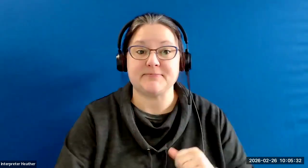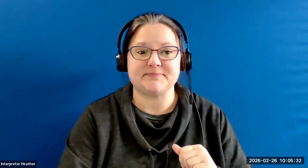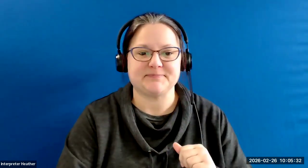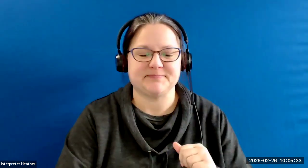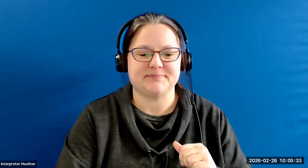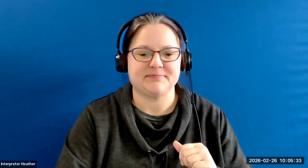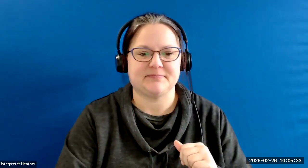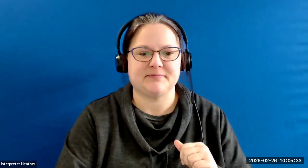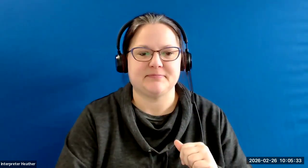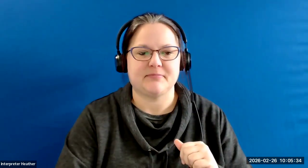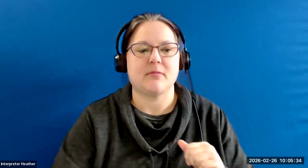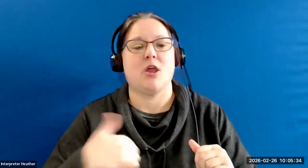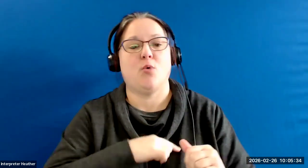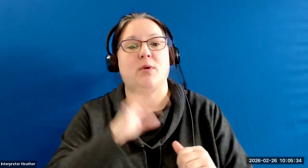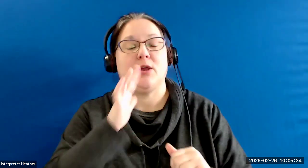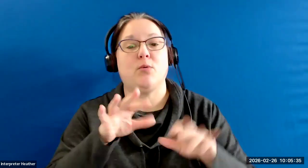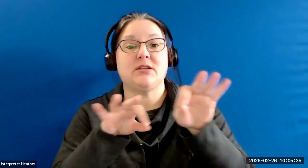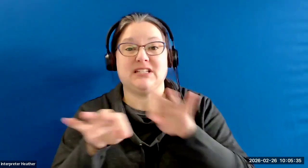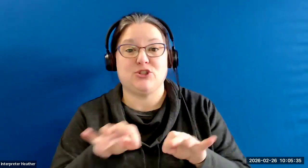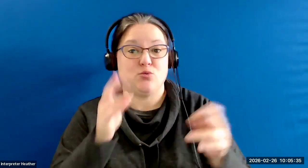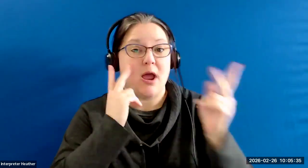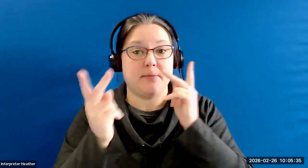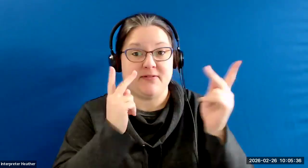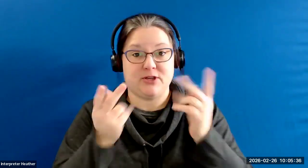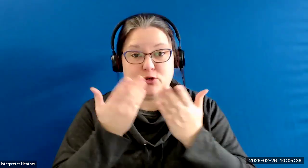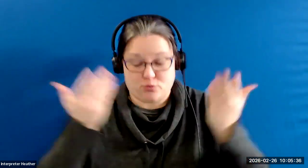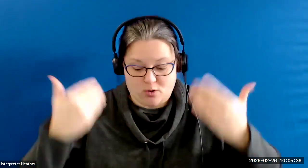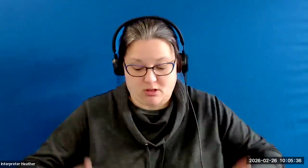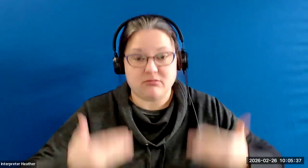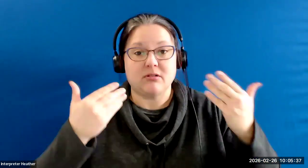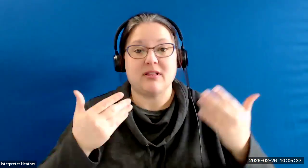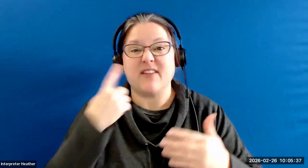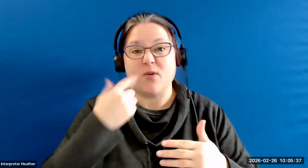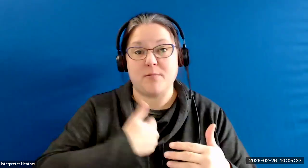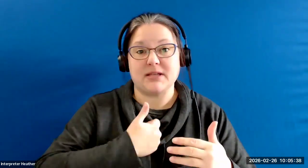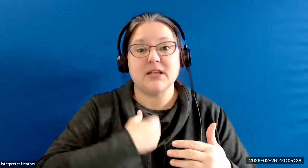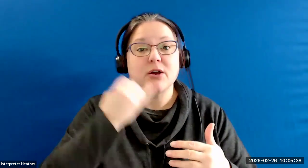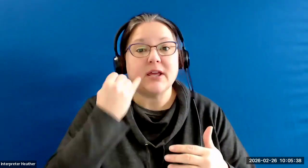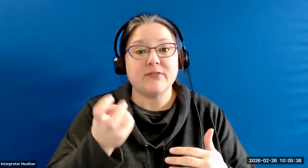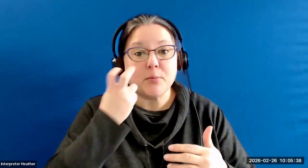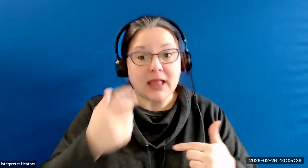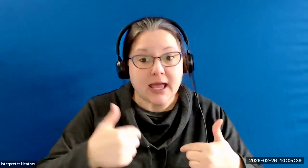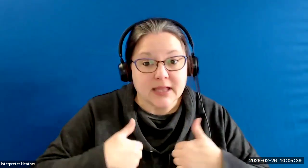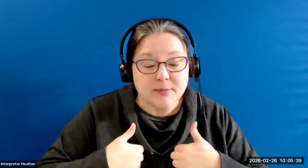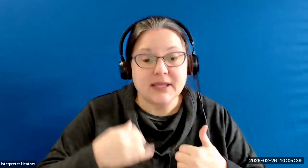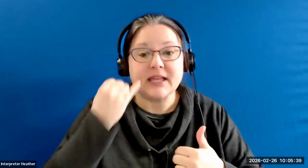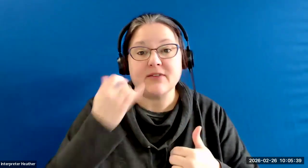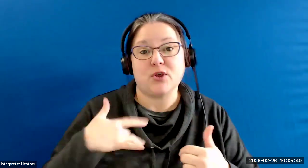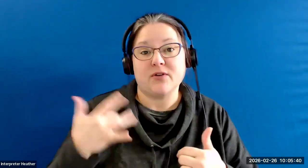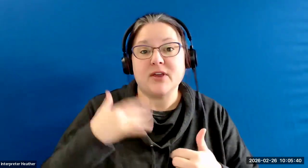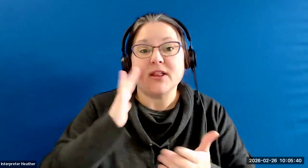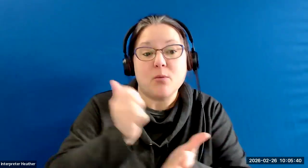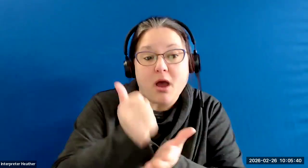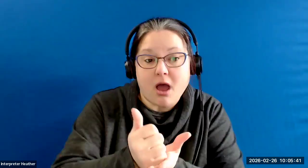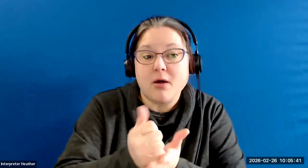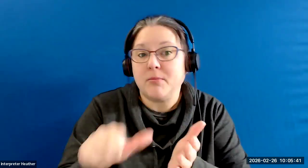will also be describing visual elements like I just did for myself, for anyone who's blind like me or finds them helpful in any other